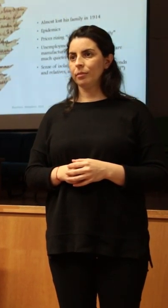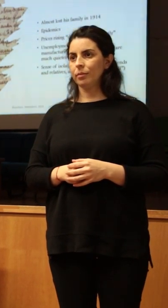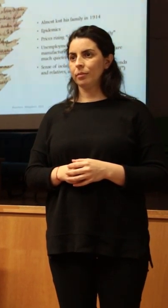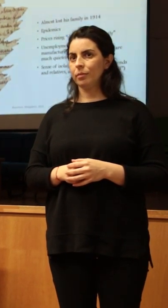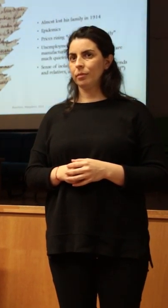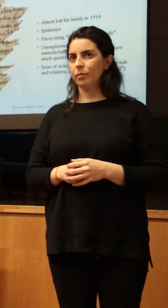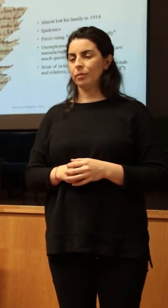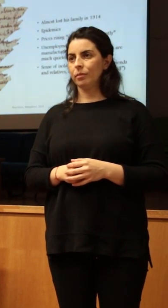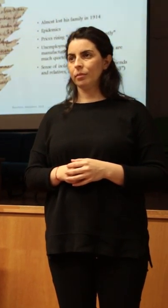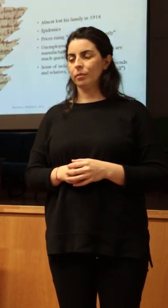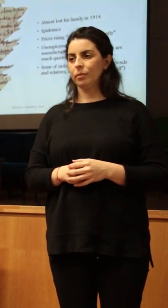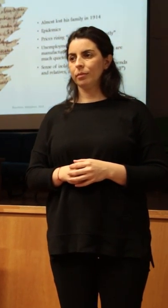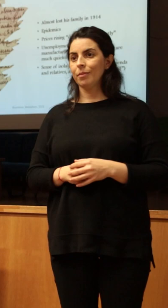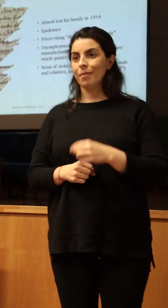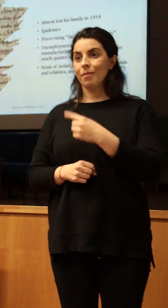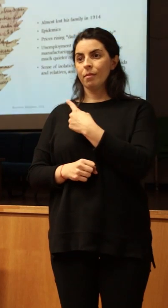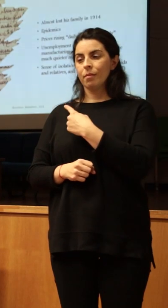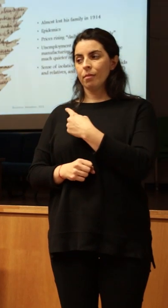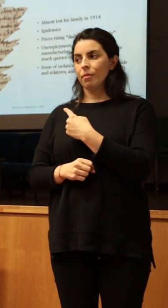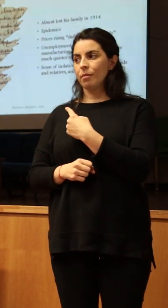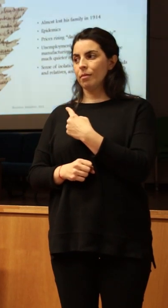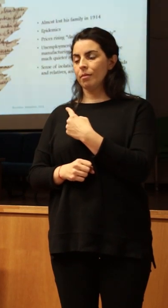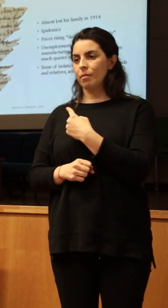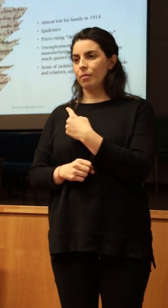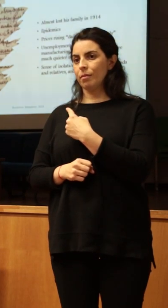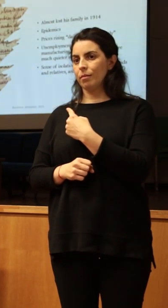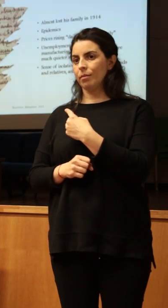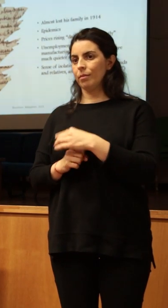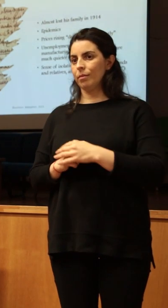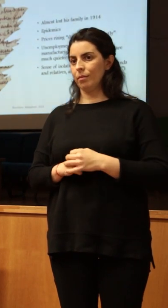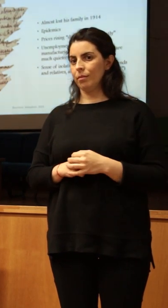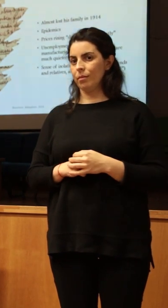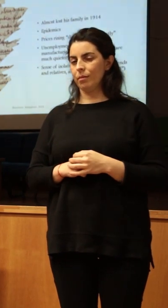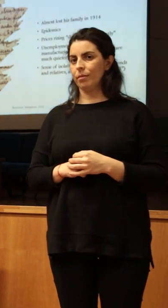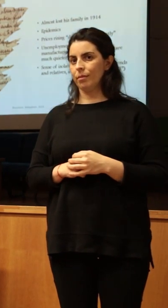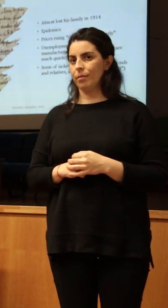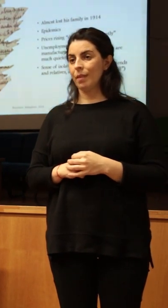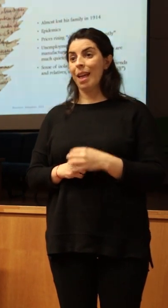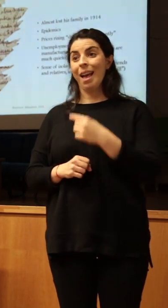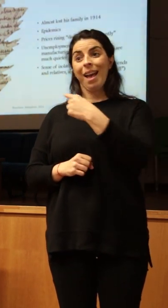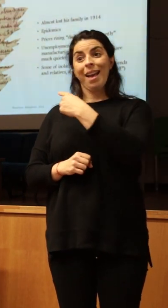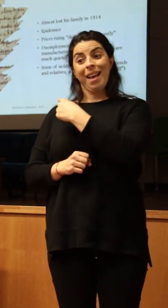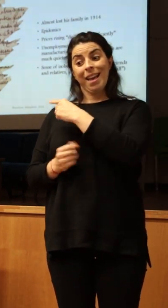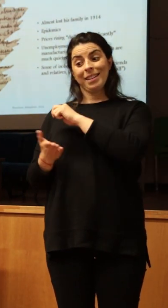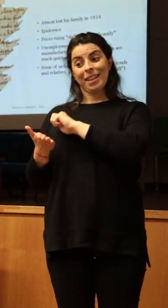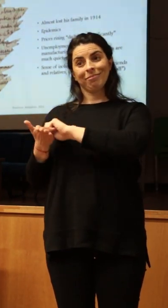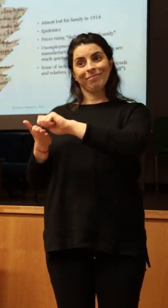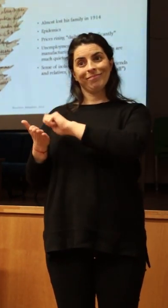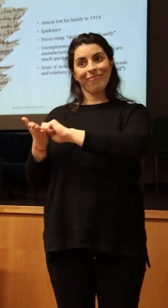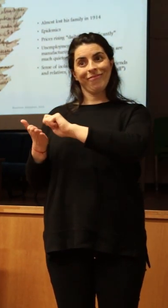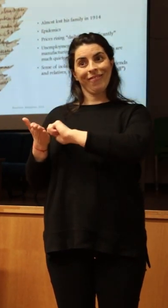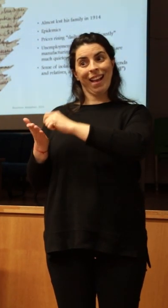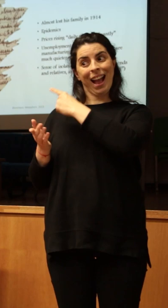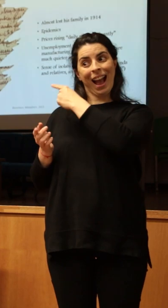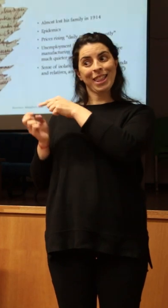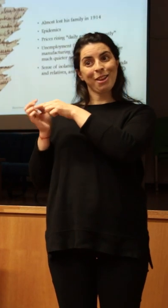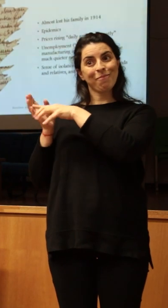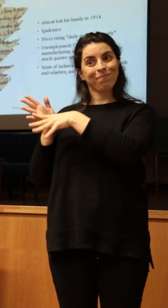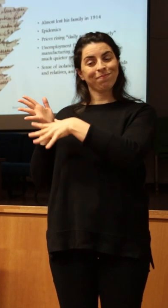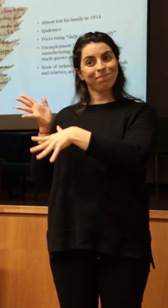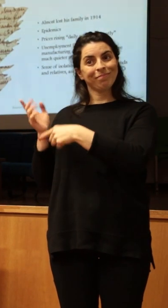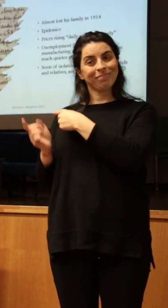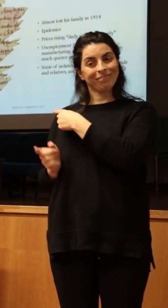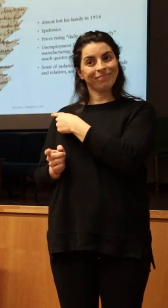between 1914 and 1917. His wife wrote to him. His wife's parents. Ah, acá tenemos a la izquierda